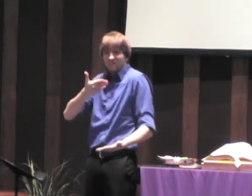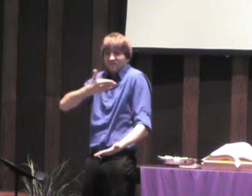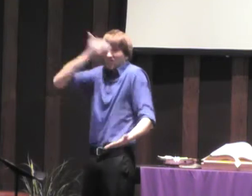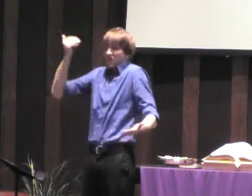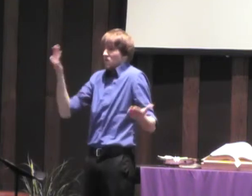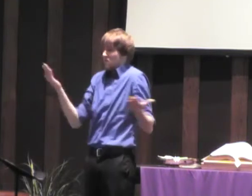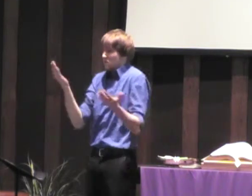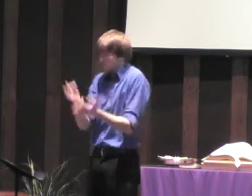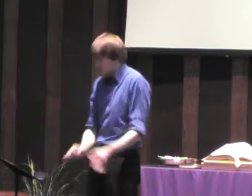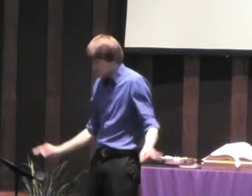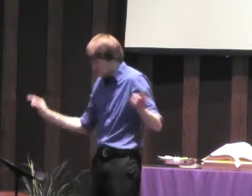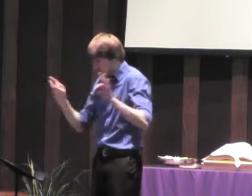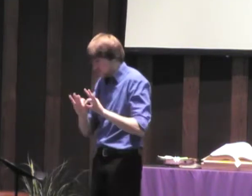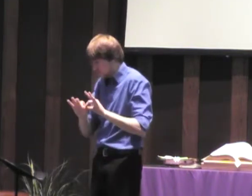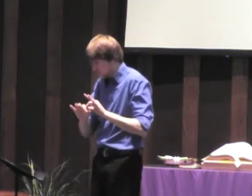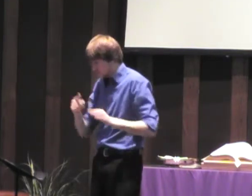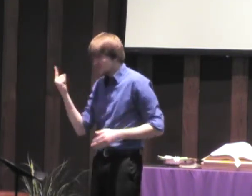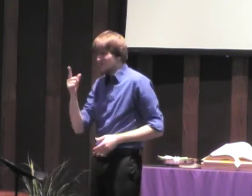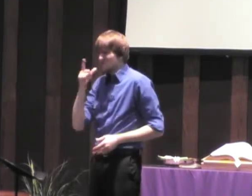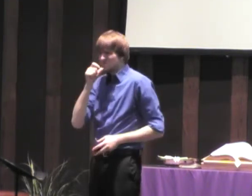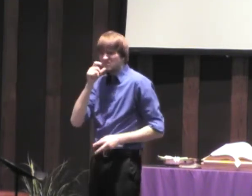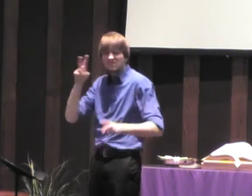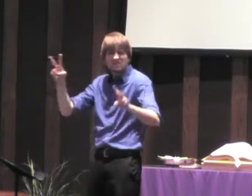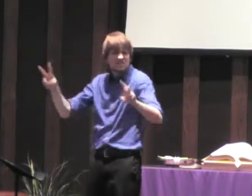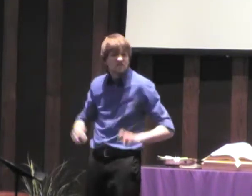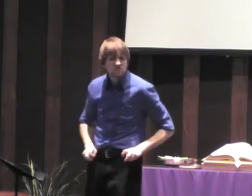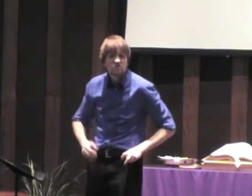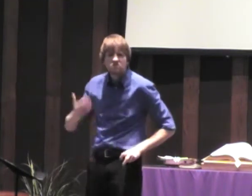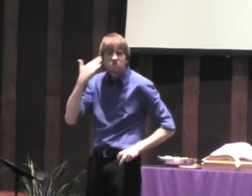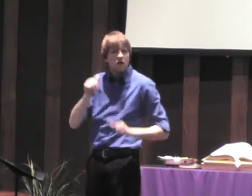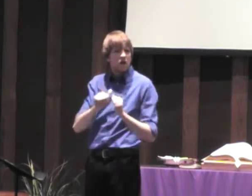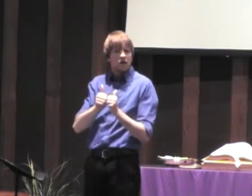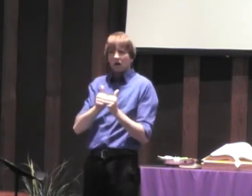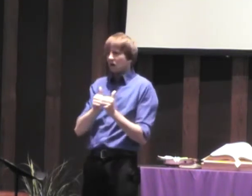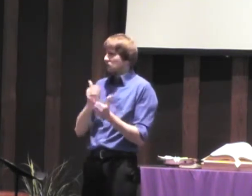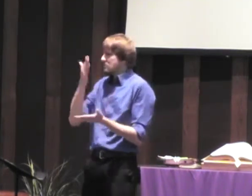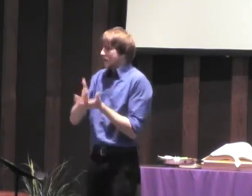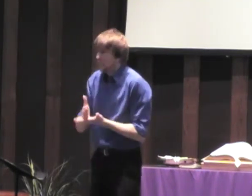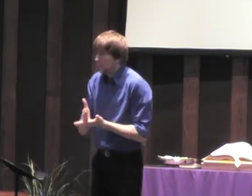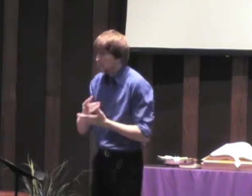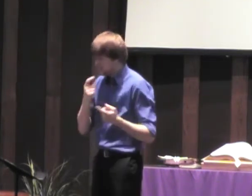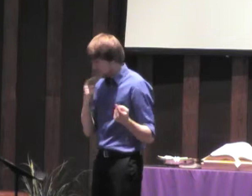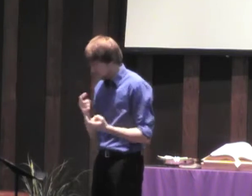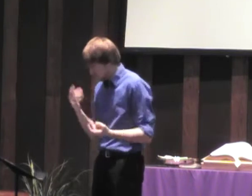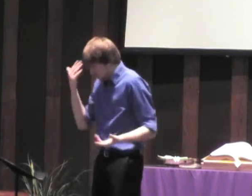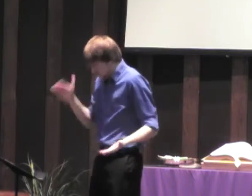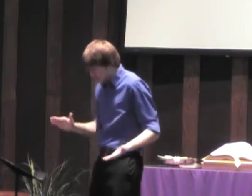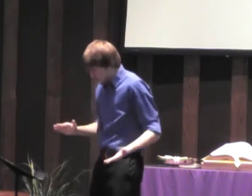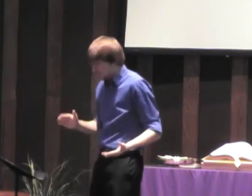traitor to his community, a person who forgets what is important, who is selfish and doesn't know how to